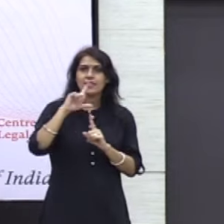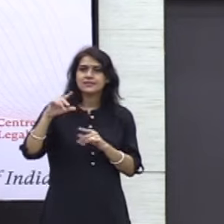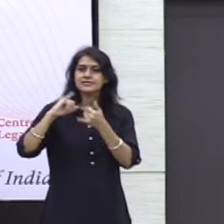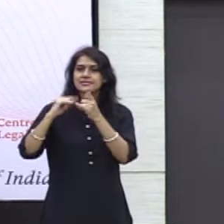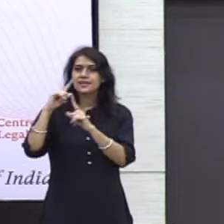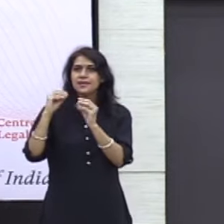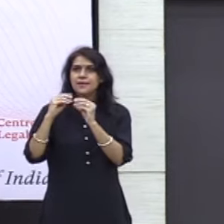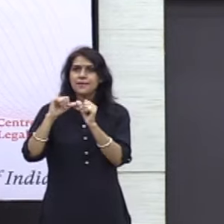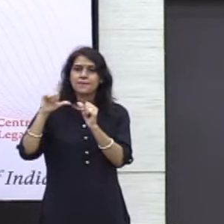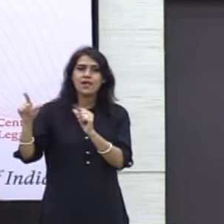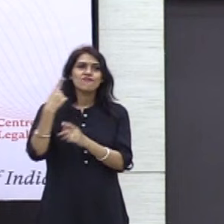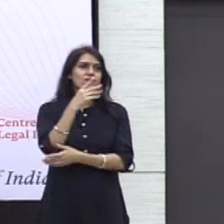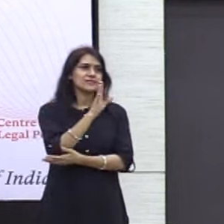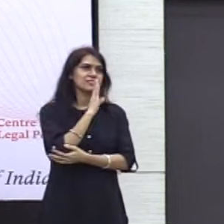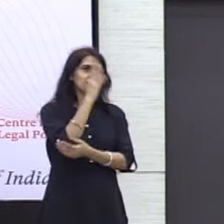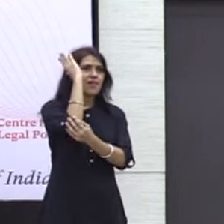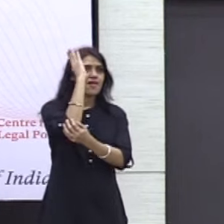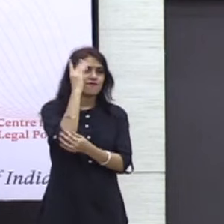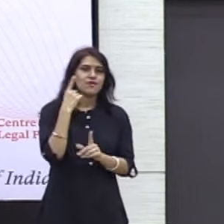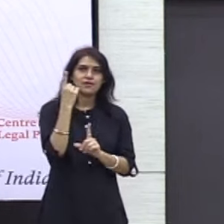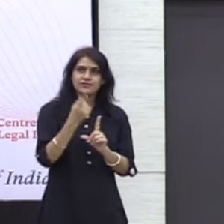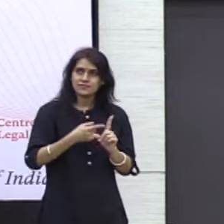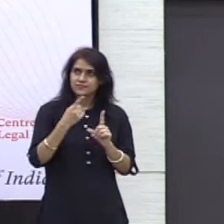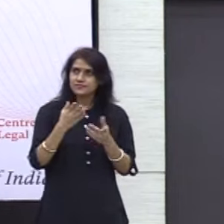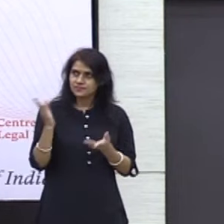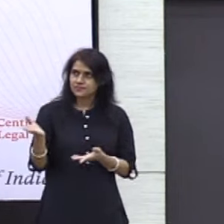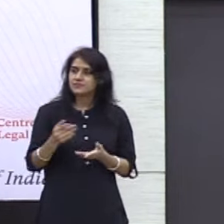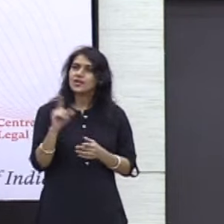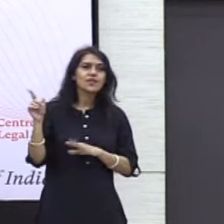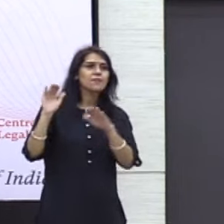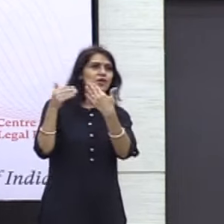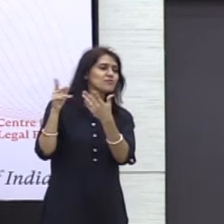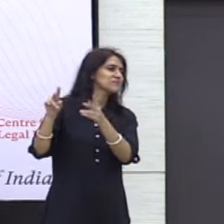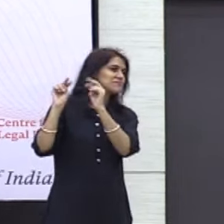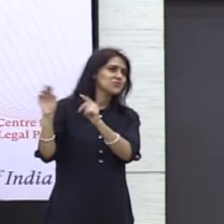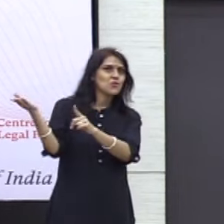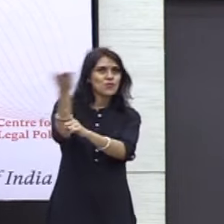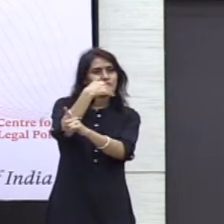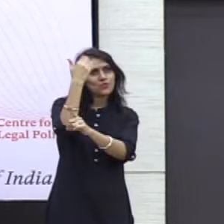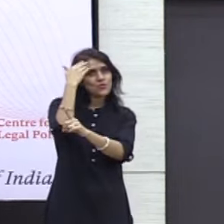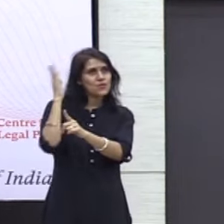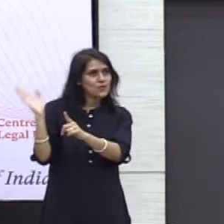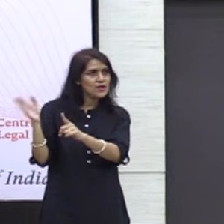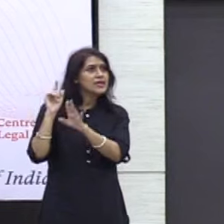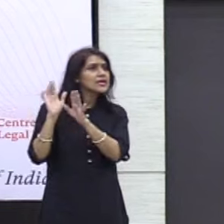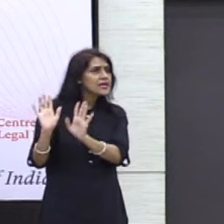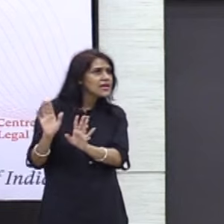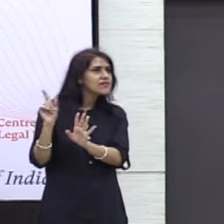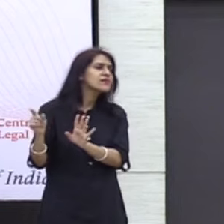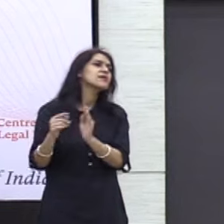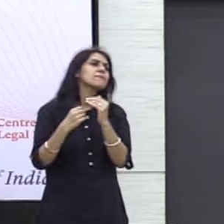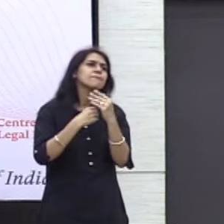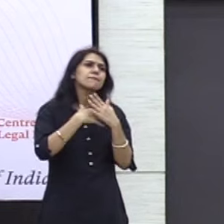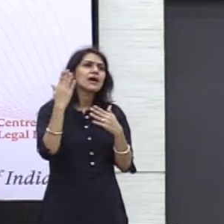this annual lecture. Mr. Sibal, of course, needs no introduction, and he wears many hats.